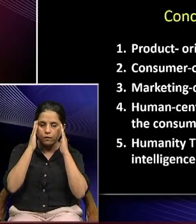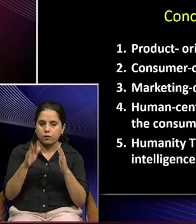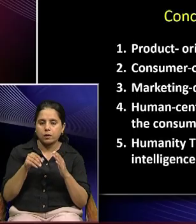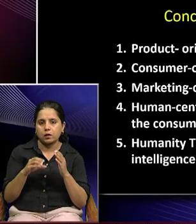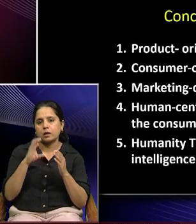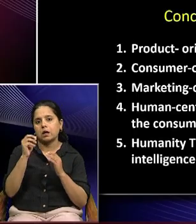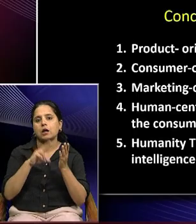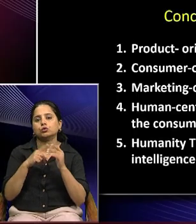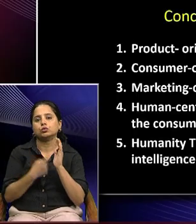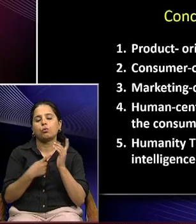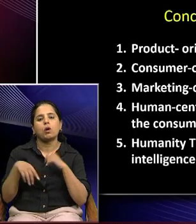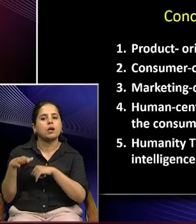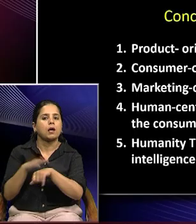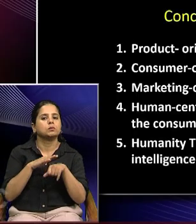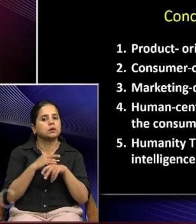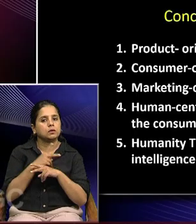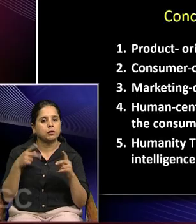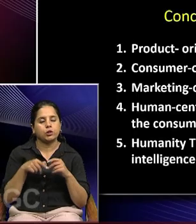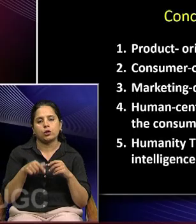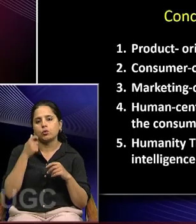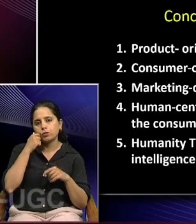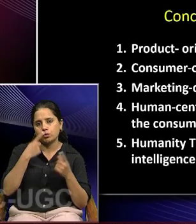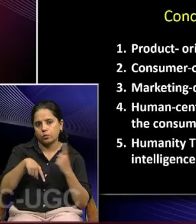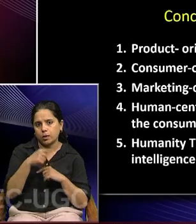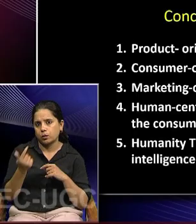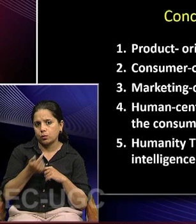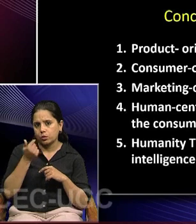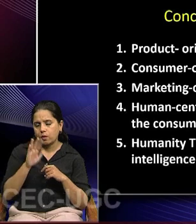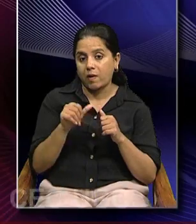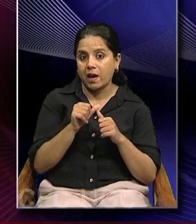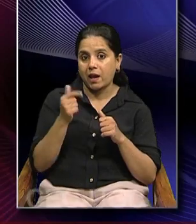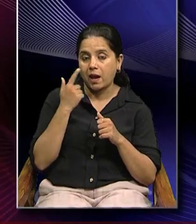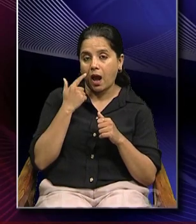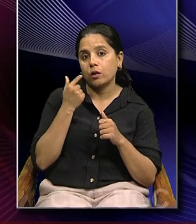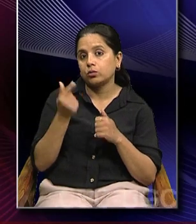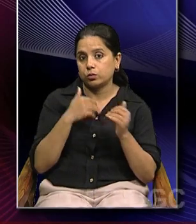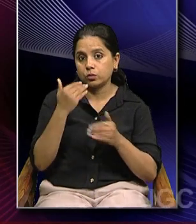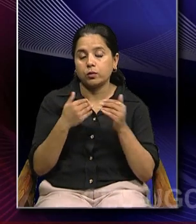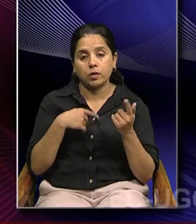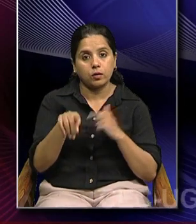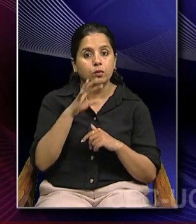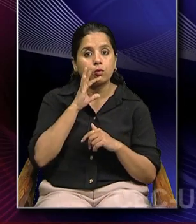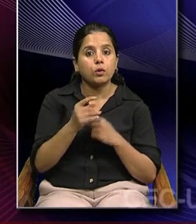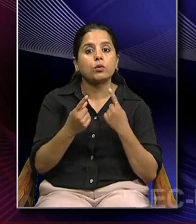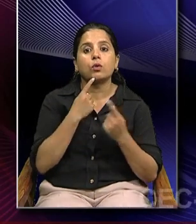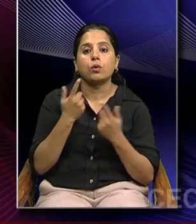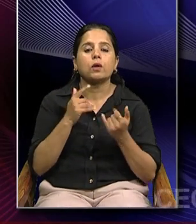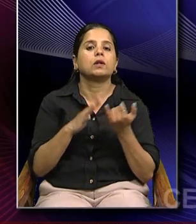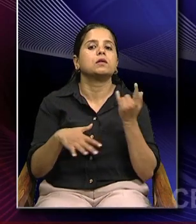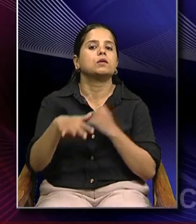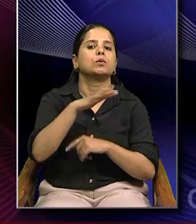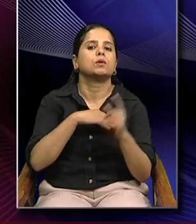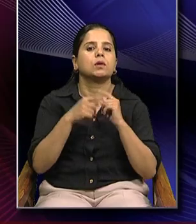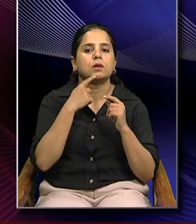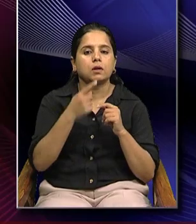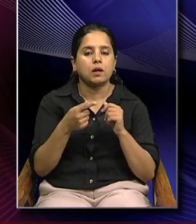consumers experiences. We talk about humanity that uses artificial intelligence. We are actually talking about a situation where